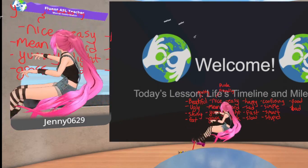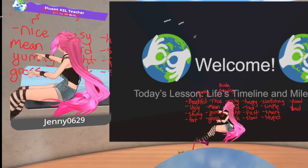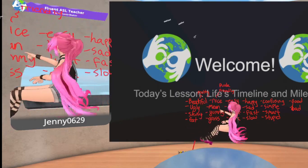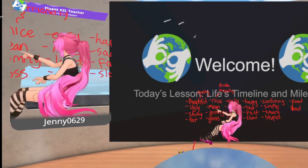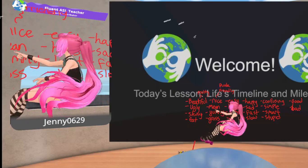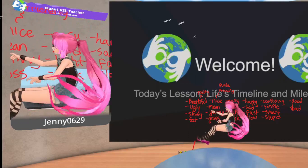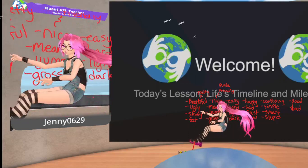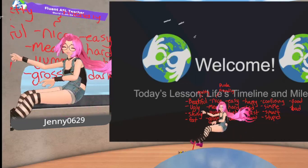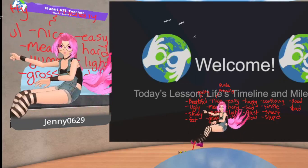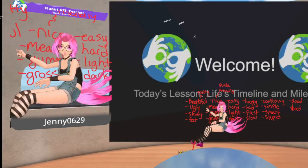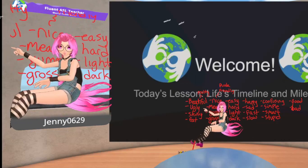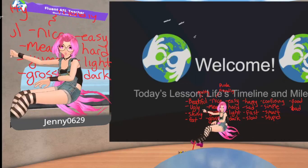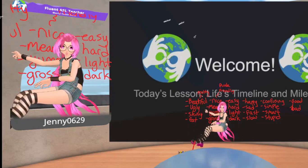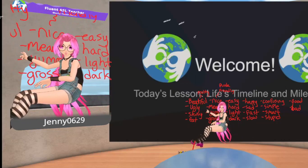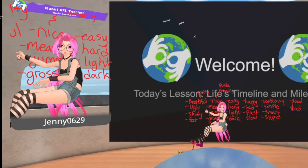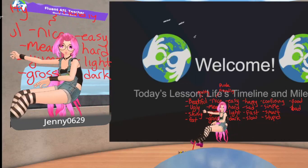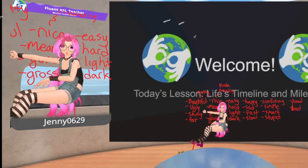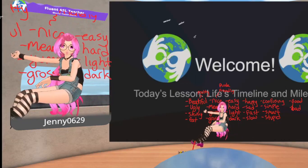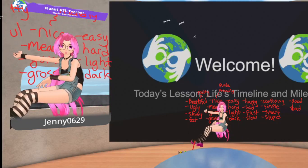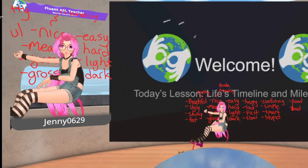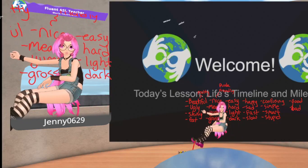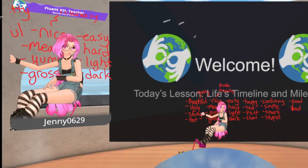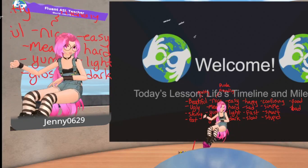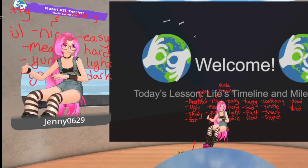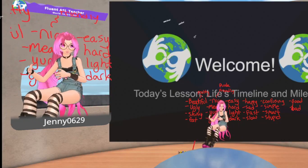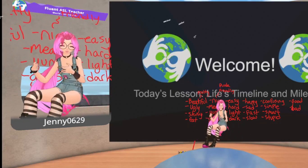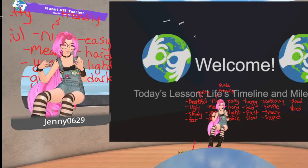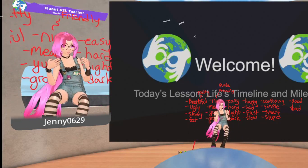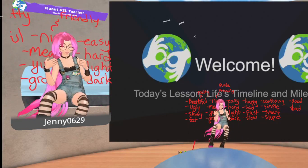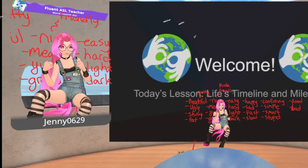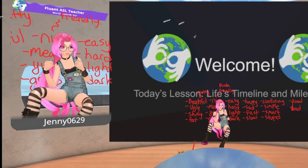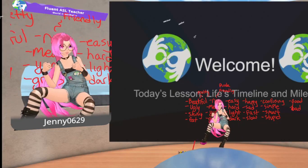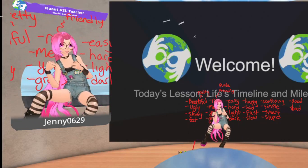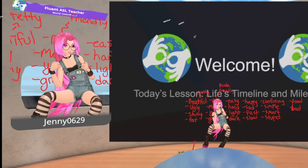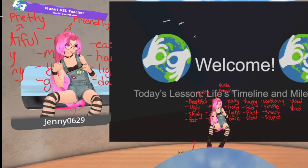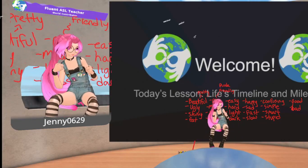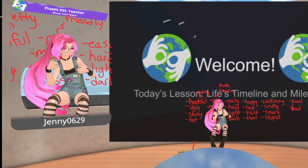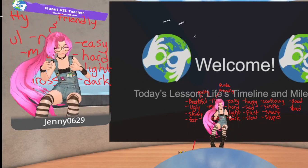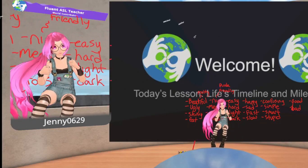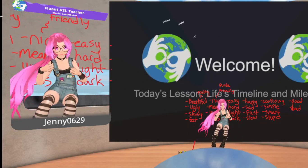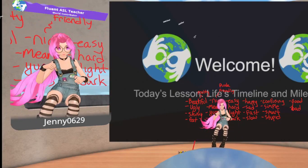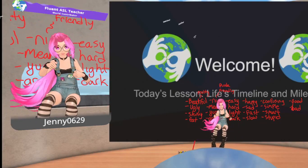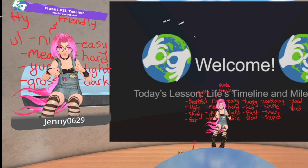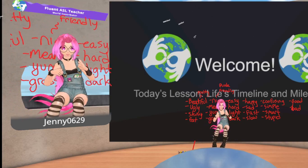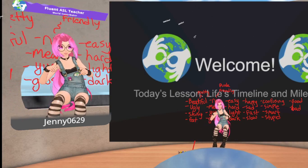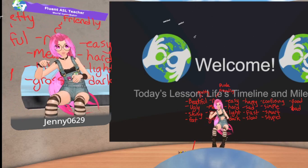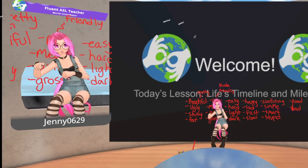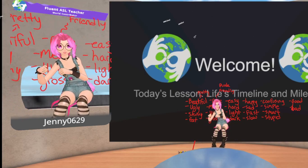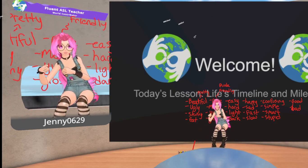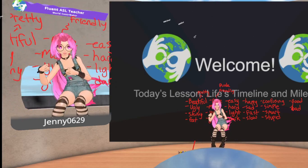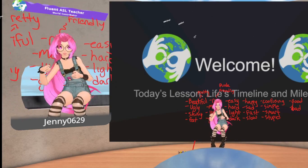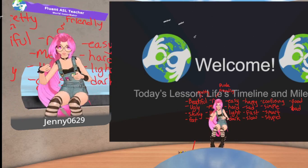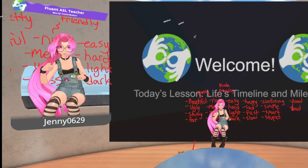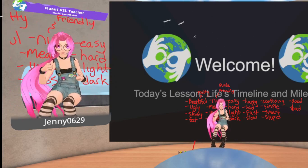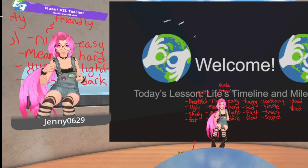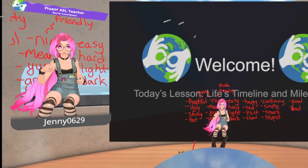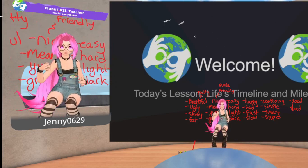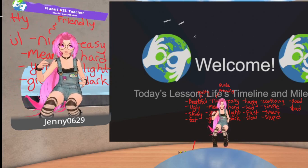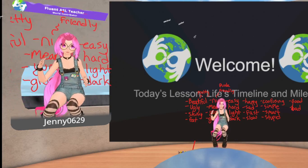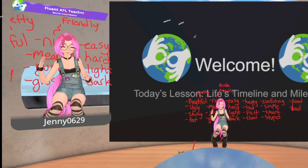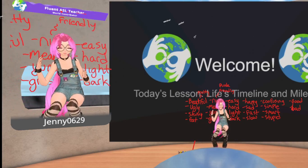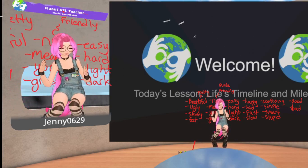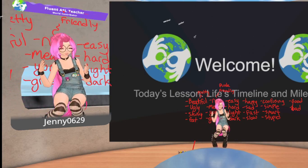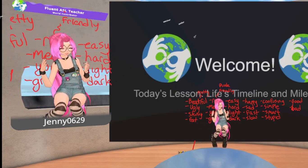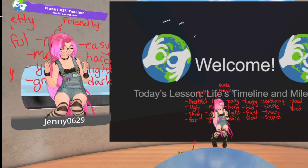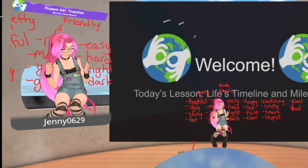So mean, if you're mean to somebody, if somebody's super mean, they might end up getting physical. They might punch,